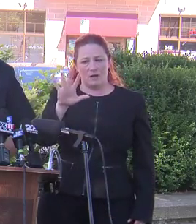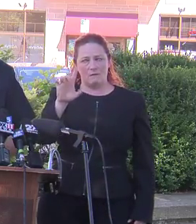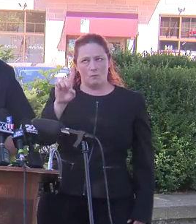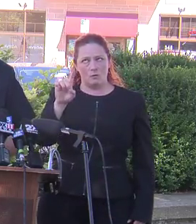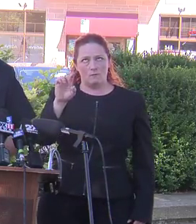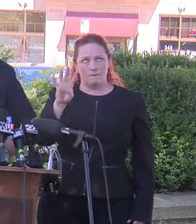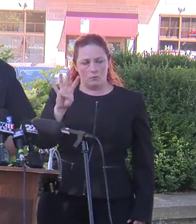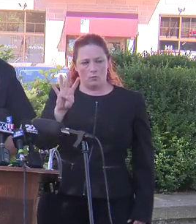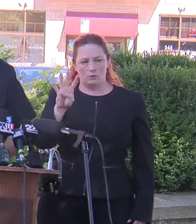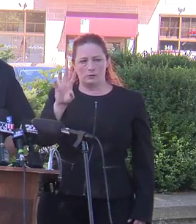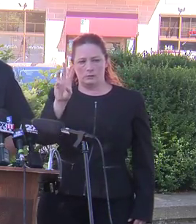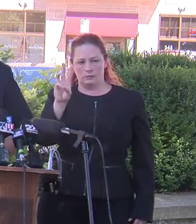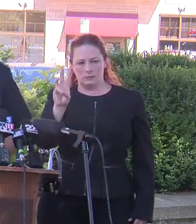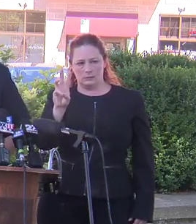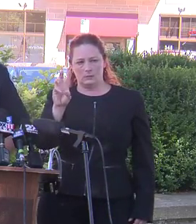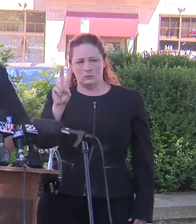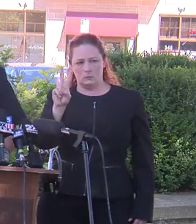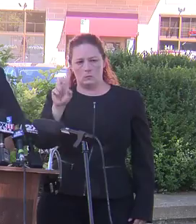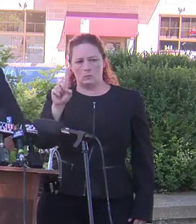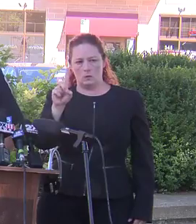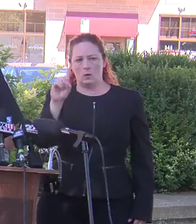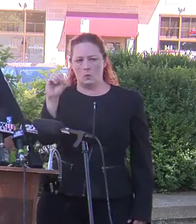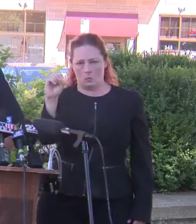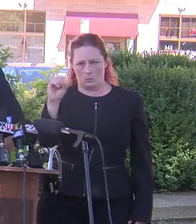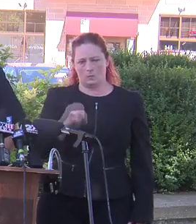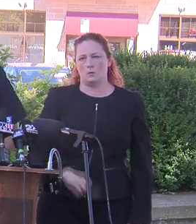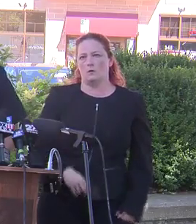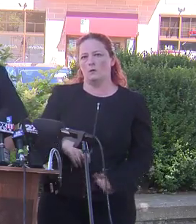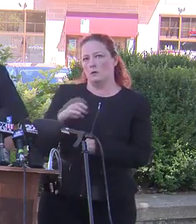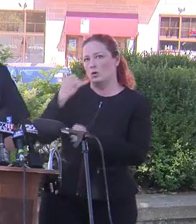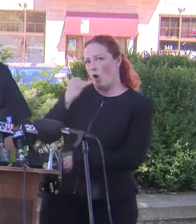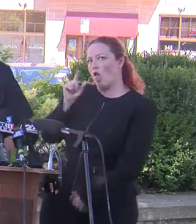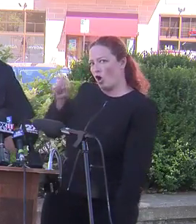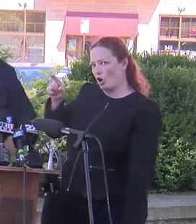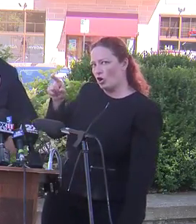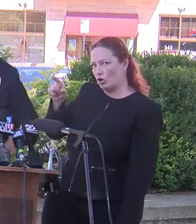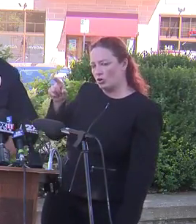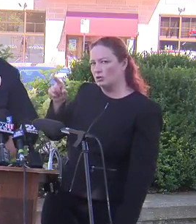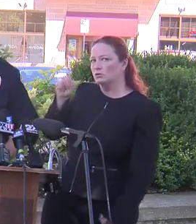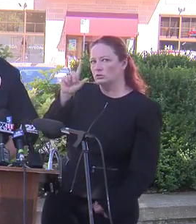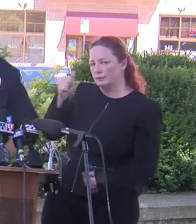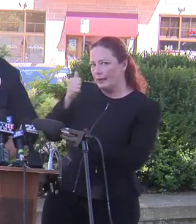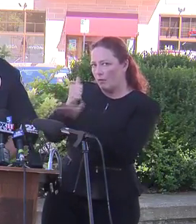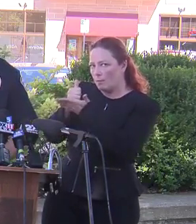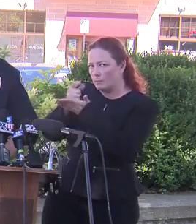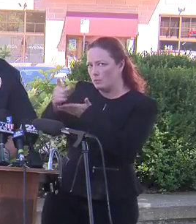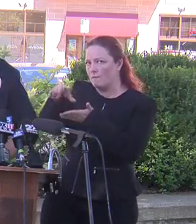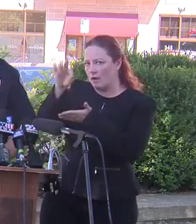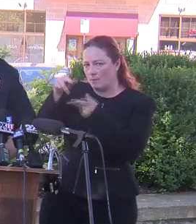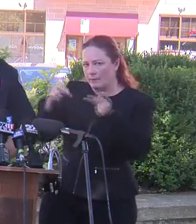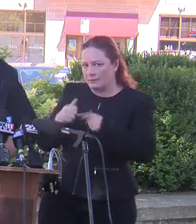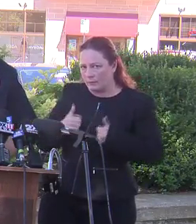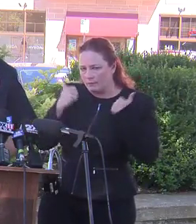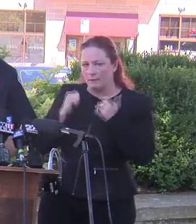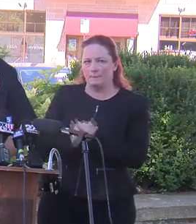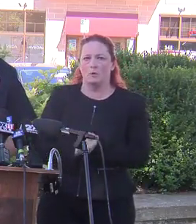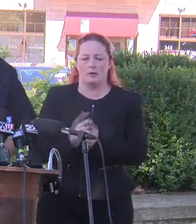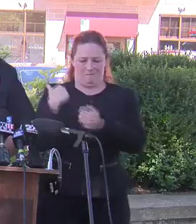608-514-6210. Real quickly, I will touch on our local emergency services and where we're